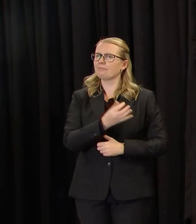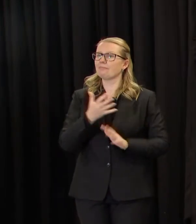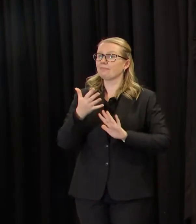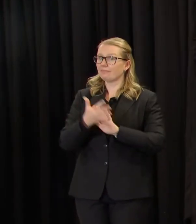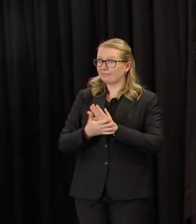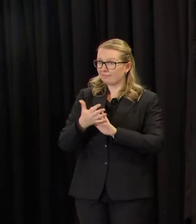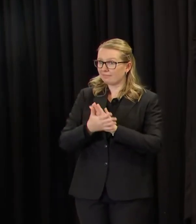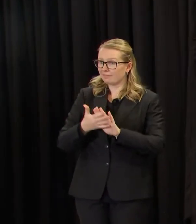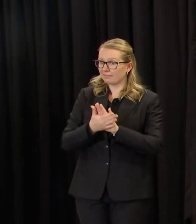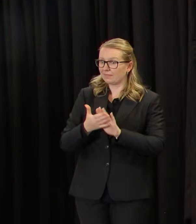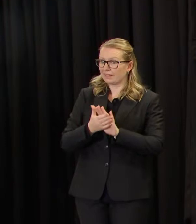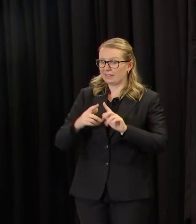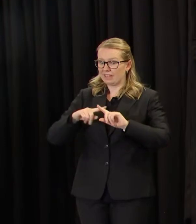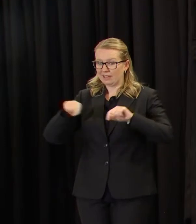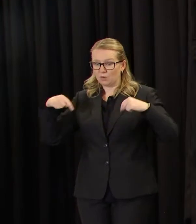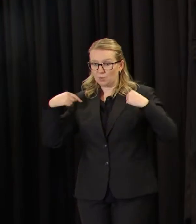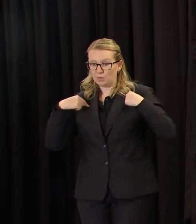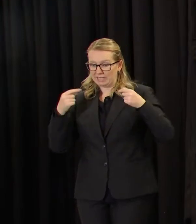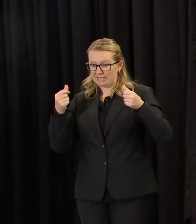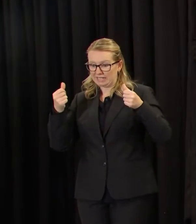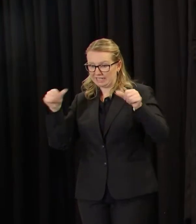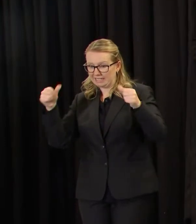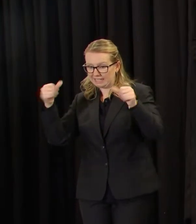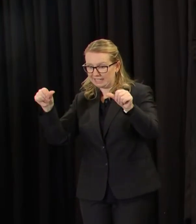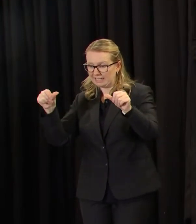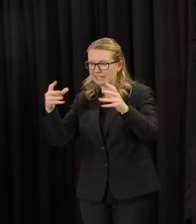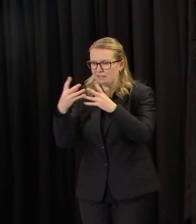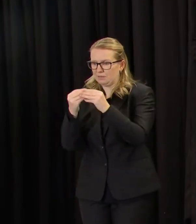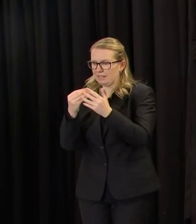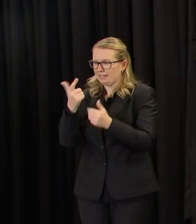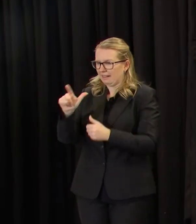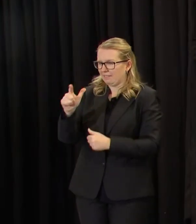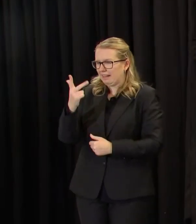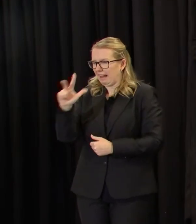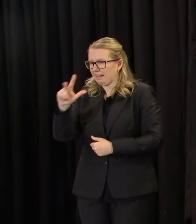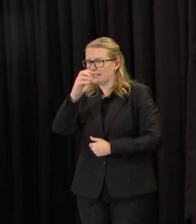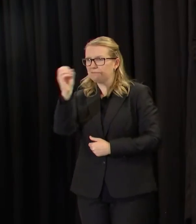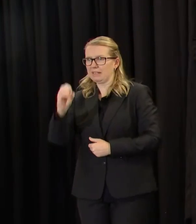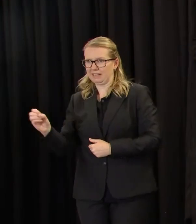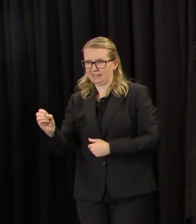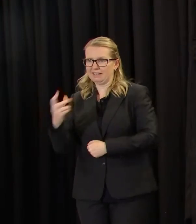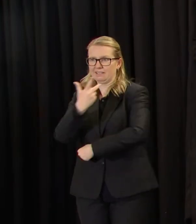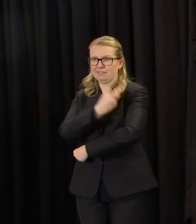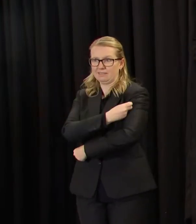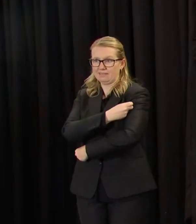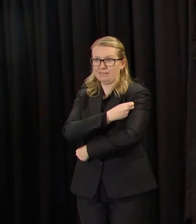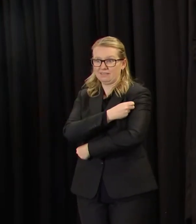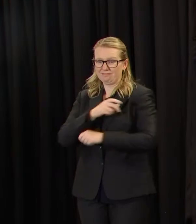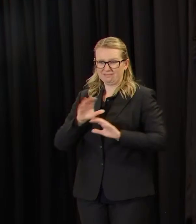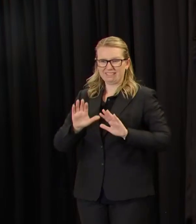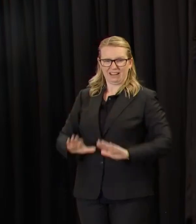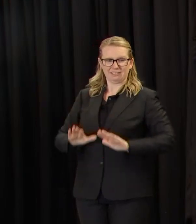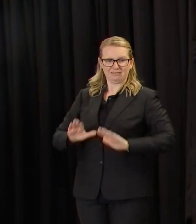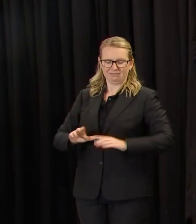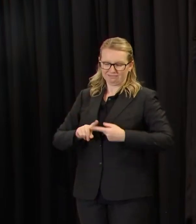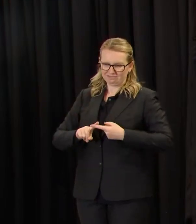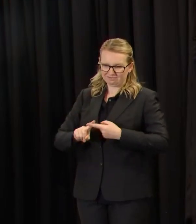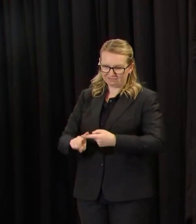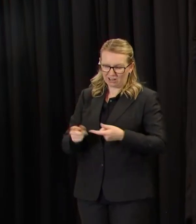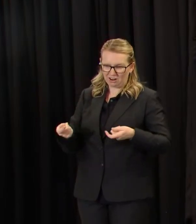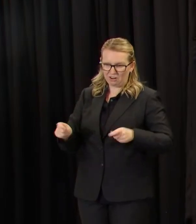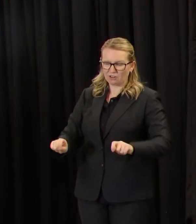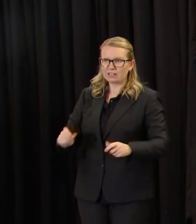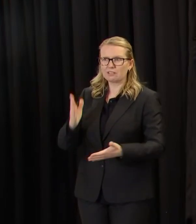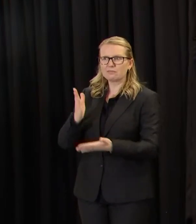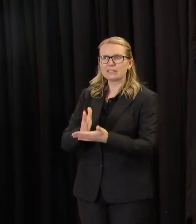essentially in a position that until we reach those vaccination targets, we are going to have some form of lockdown in place then? Because, as I say, we can't go much harder than we are now.